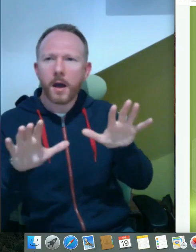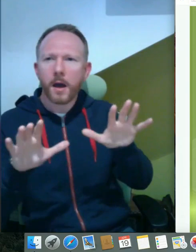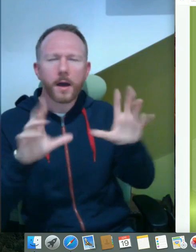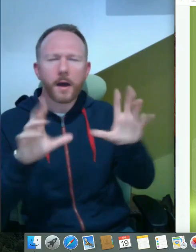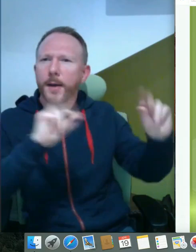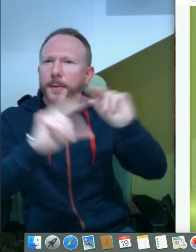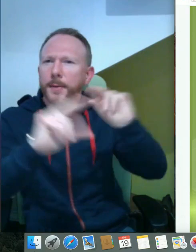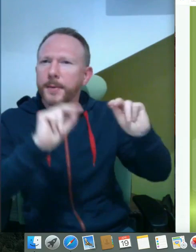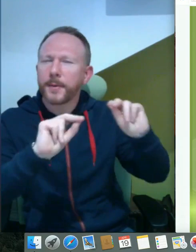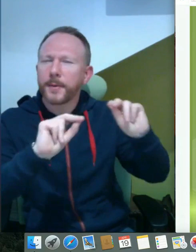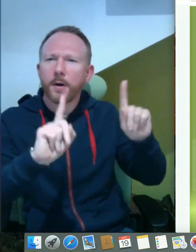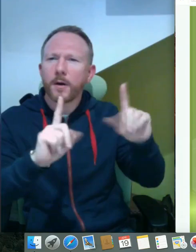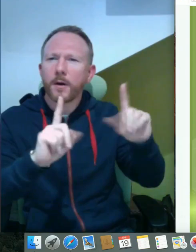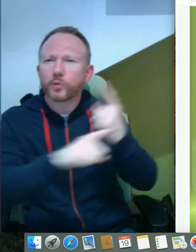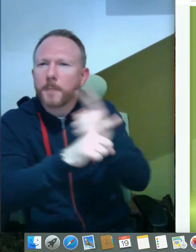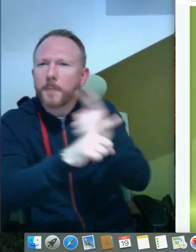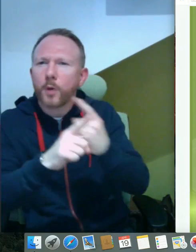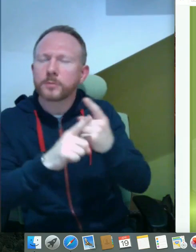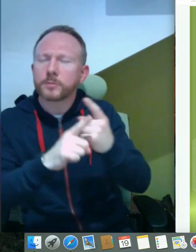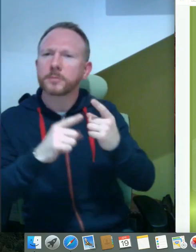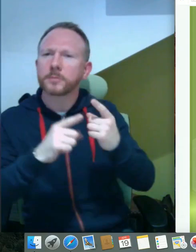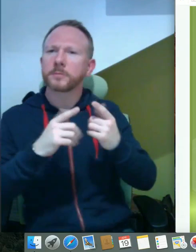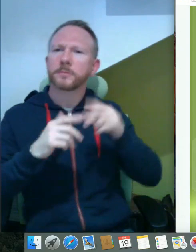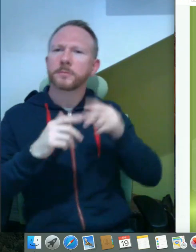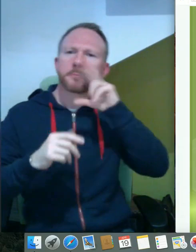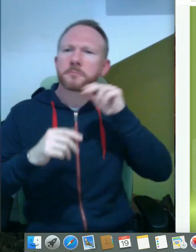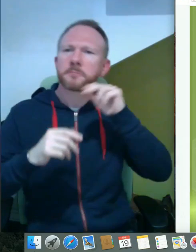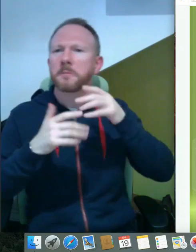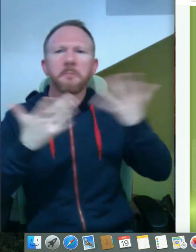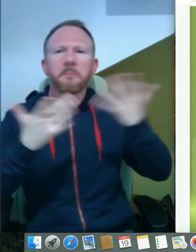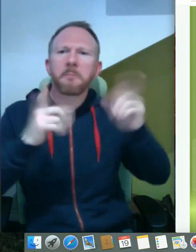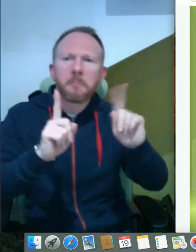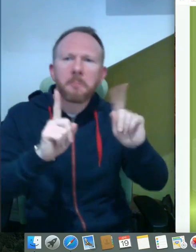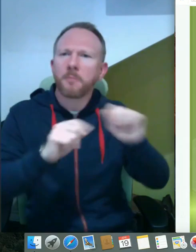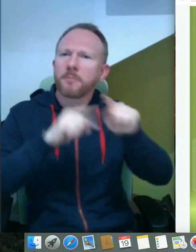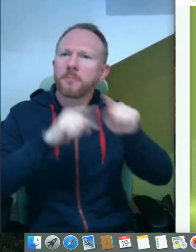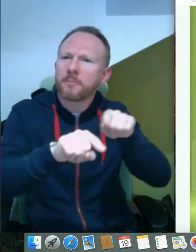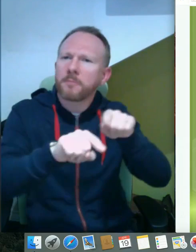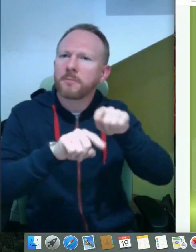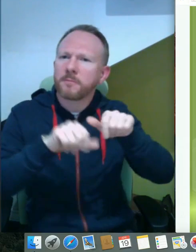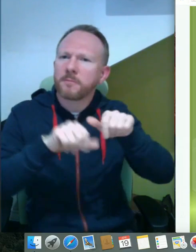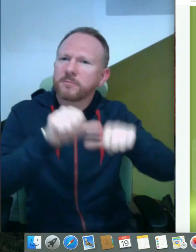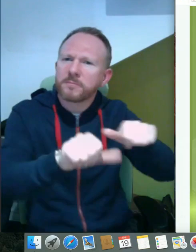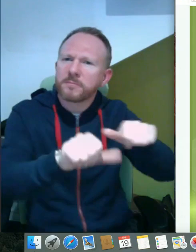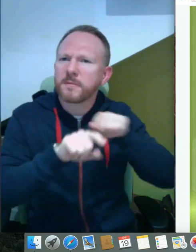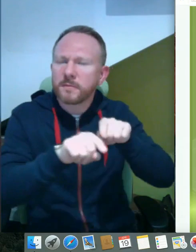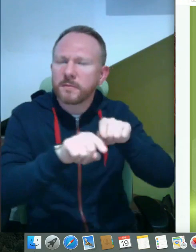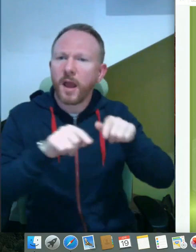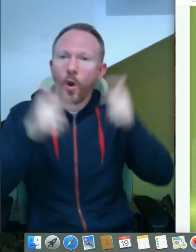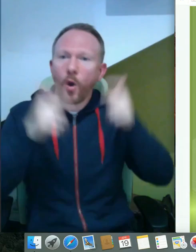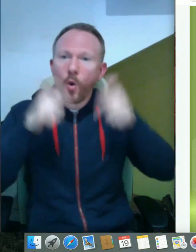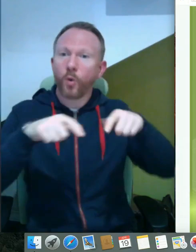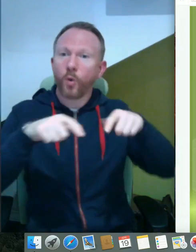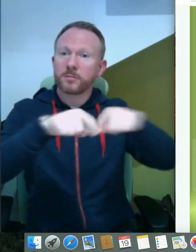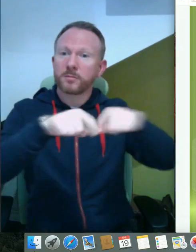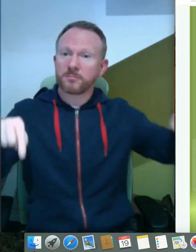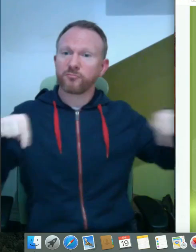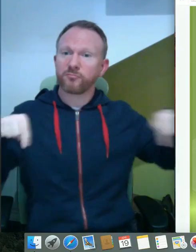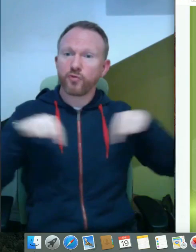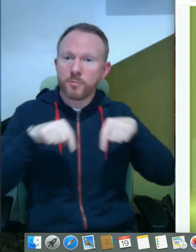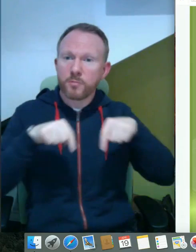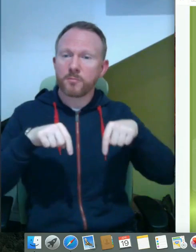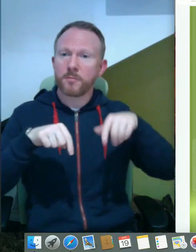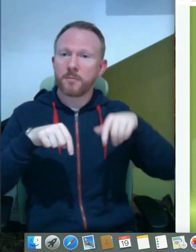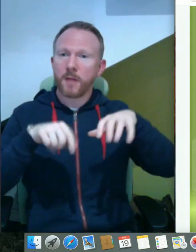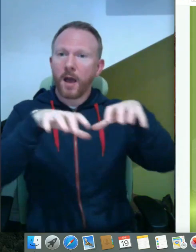that's in use and the layouts. There are different layouts in different courtrooms. Yeah, so just get yourselves out there